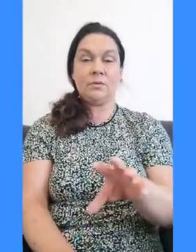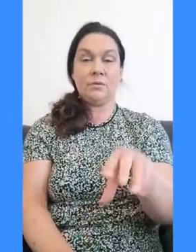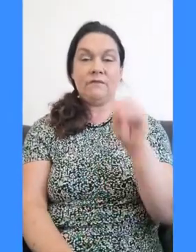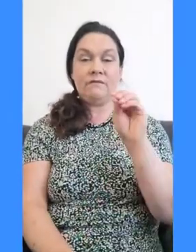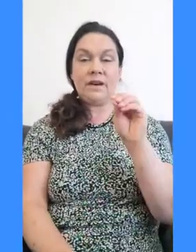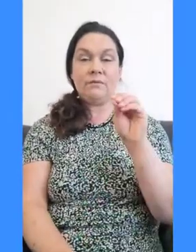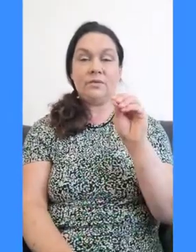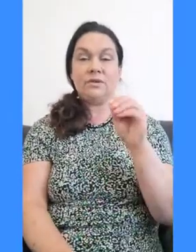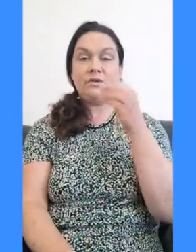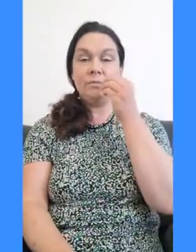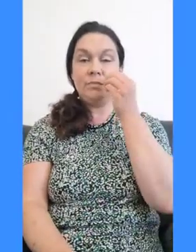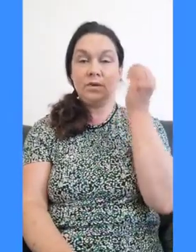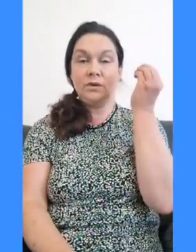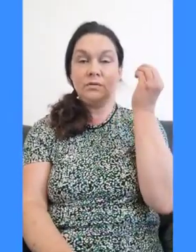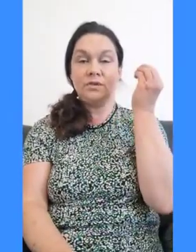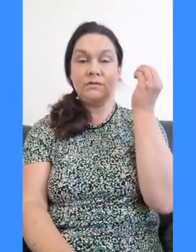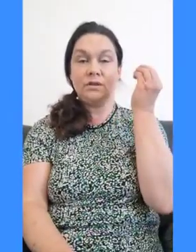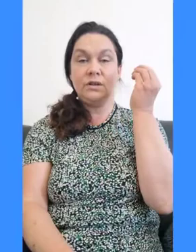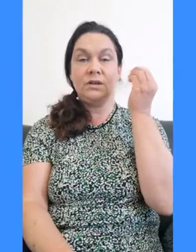We found some beautiful